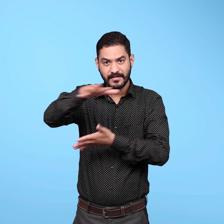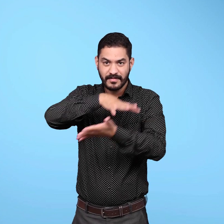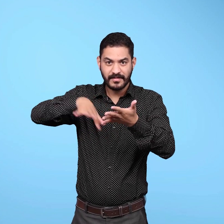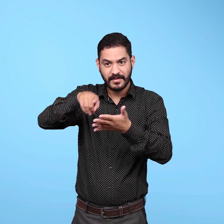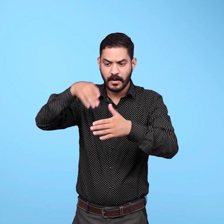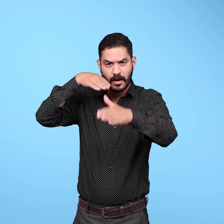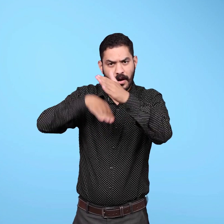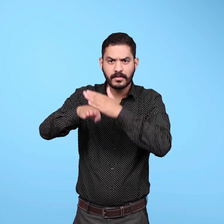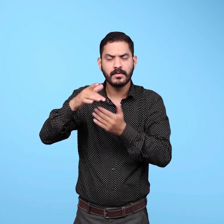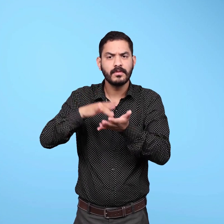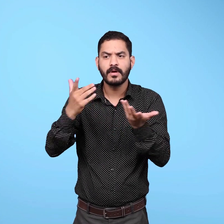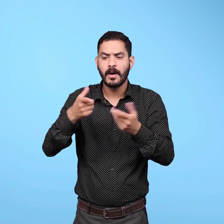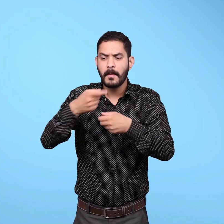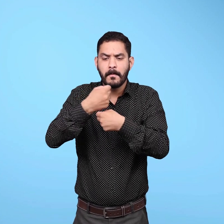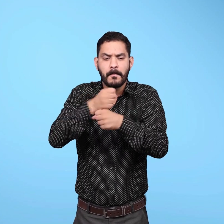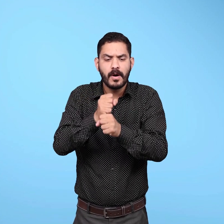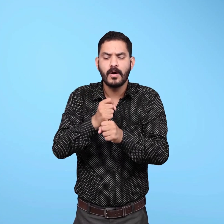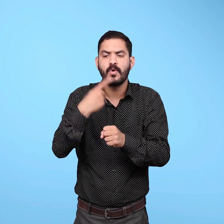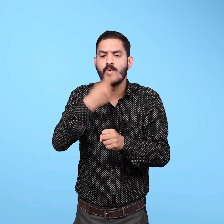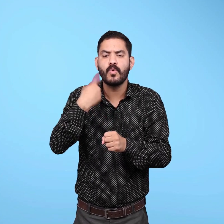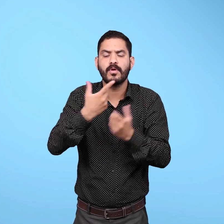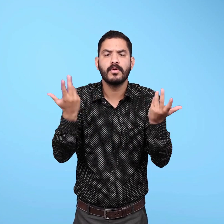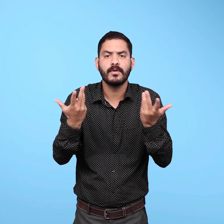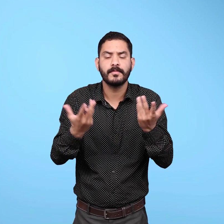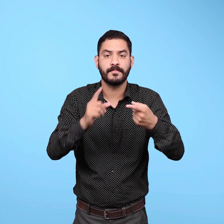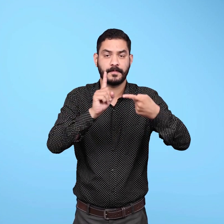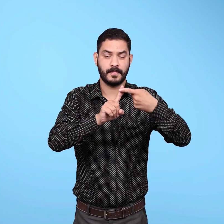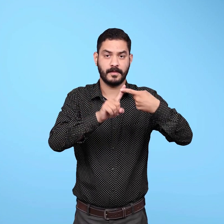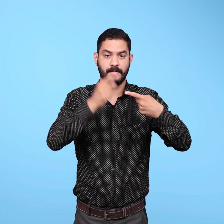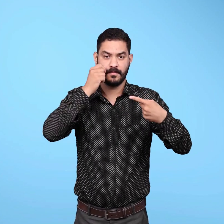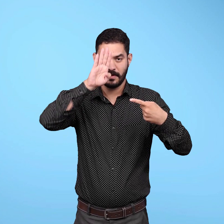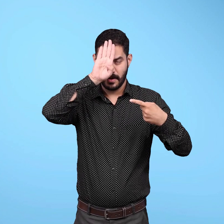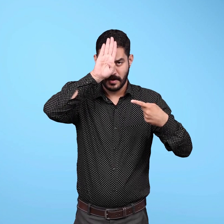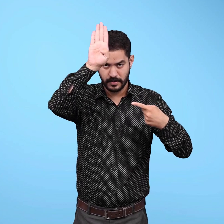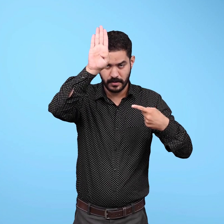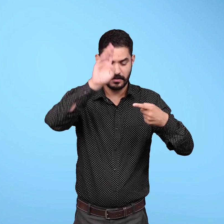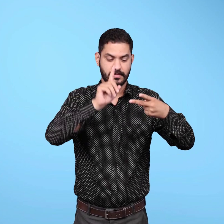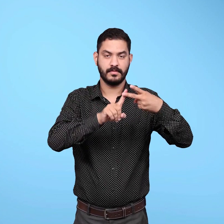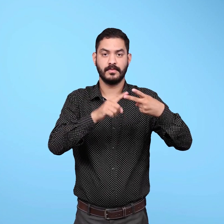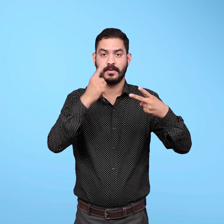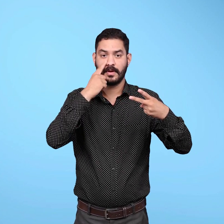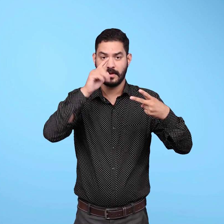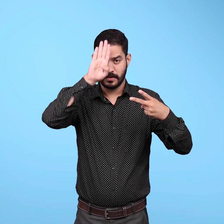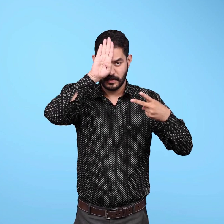by kings and queens, officers, merchants, and craftspersons who lived in the city.